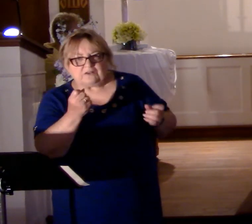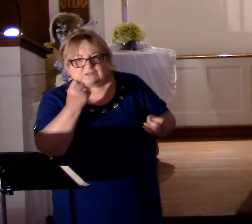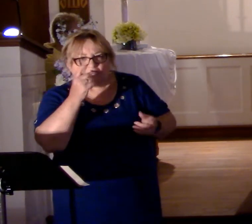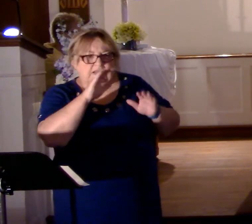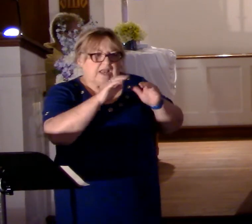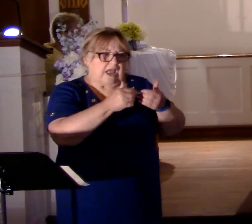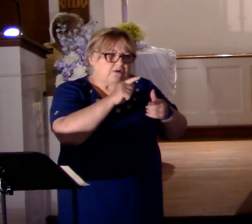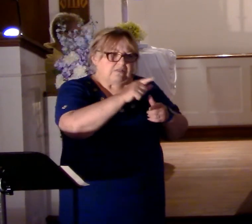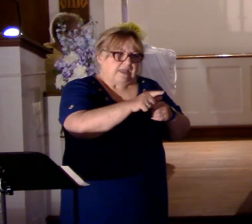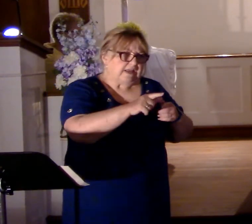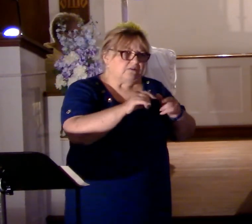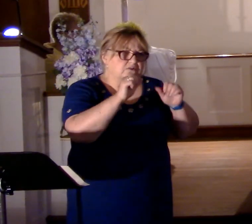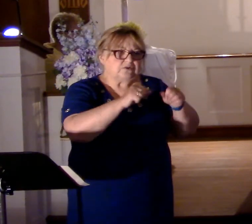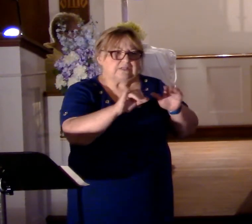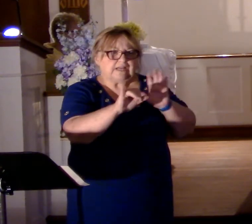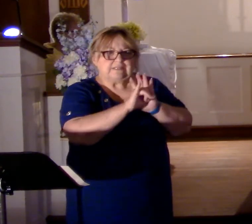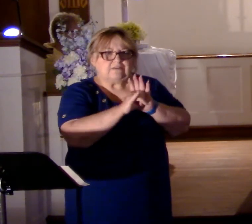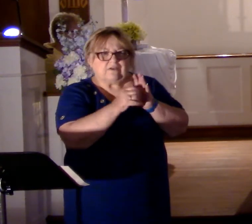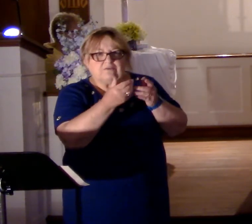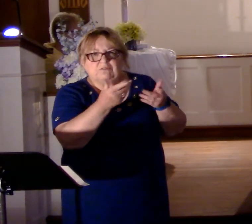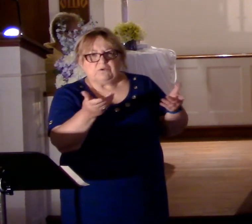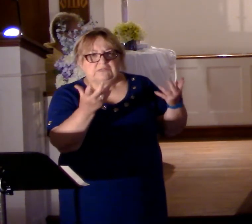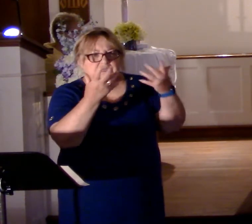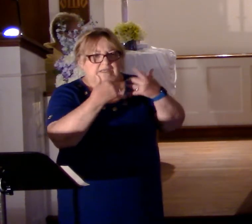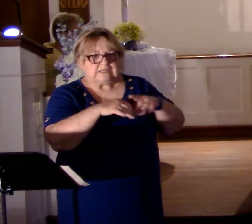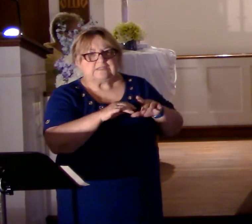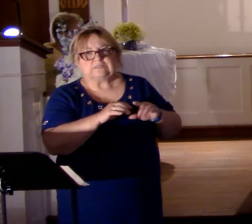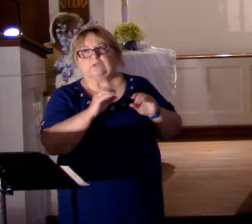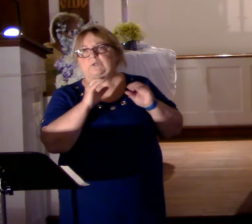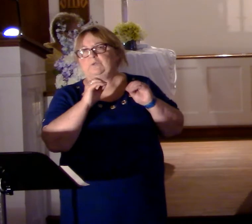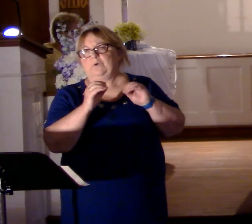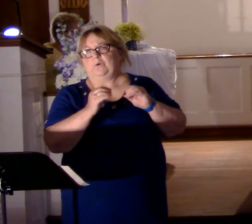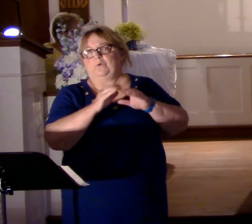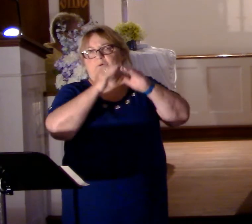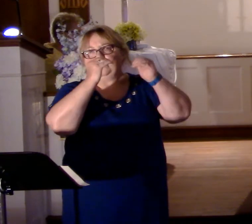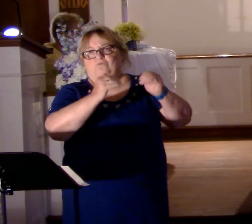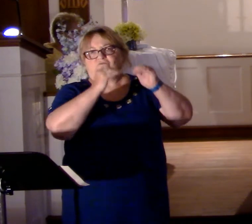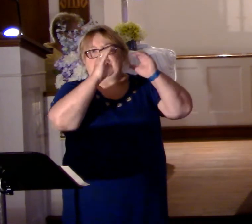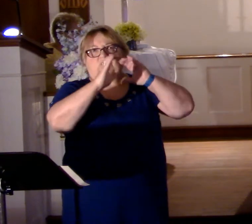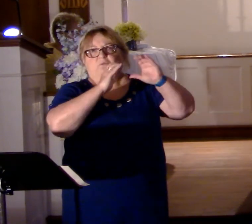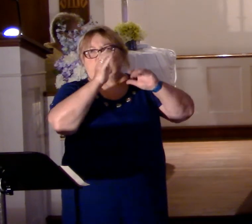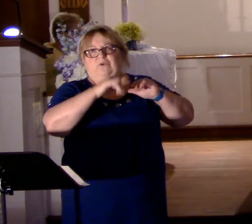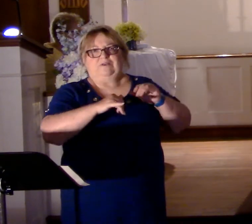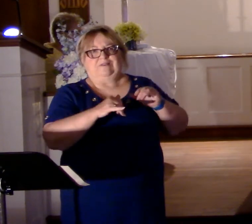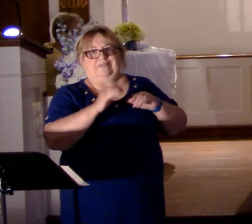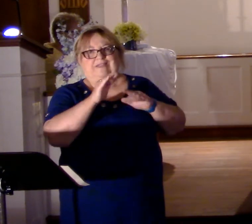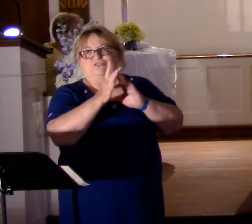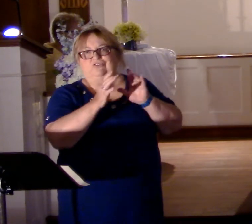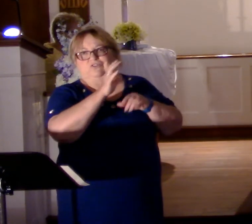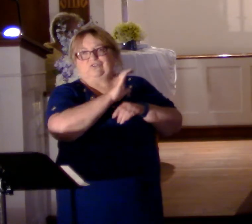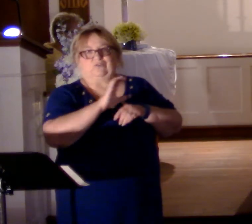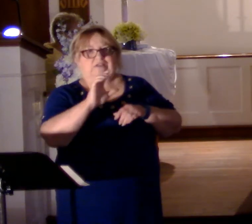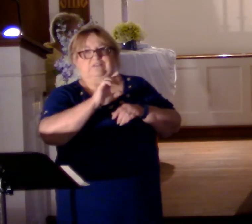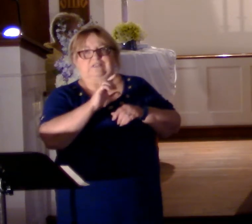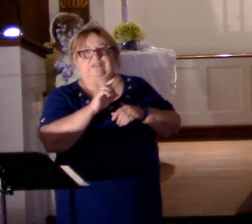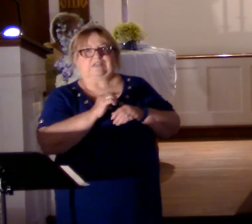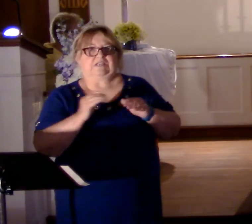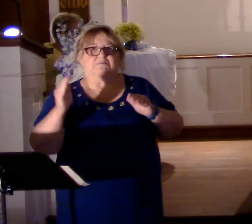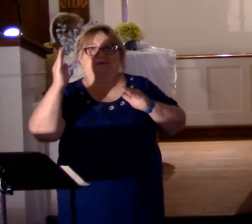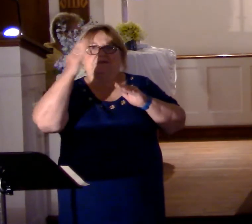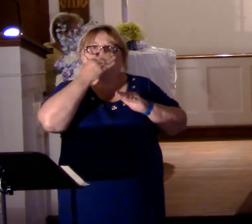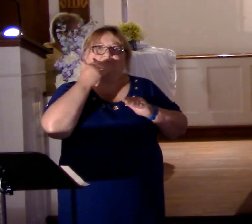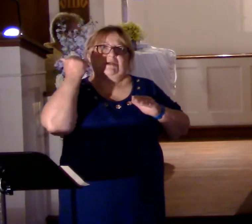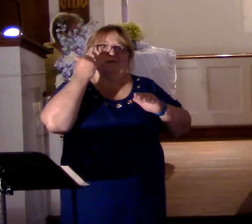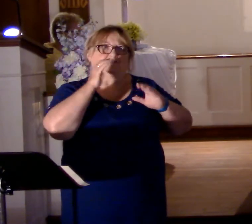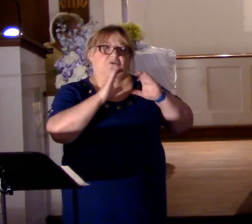really identify. No greater communicator has emerged than Jesus Christ. Using